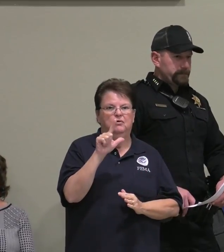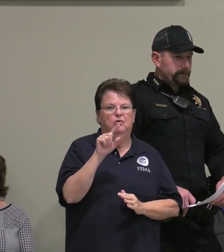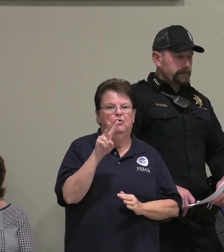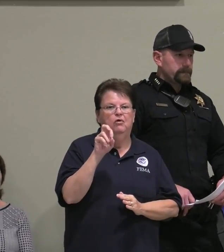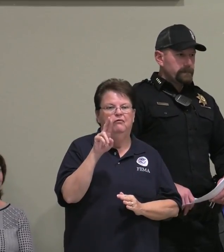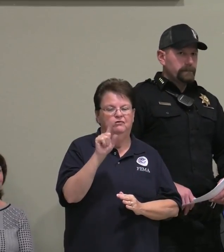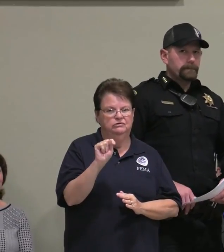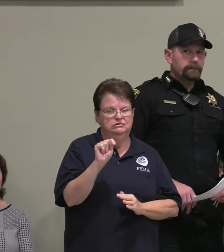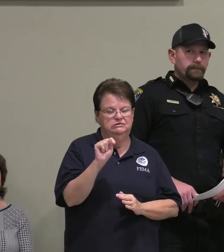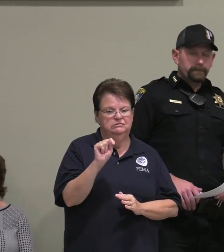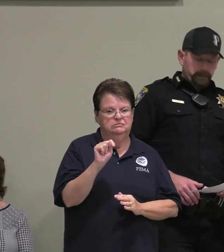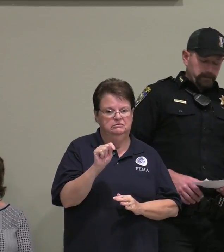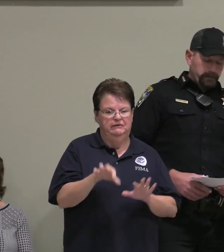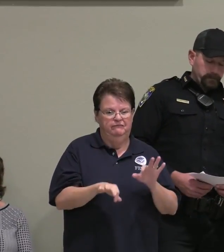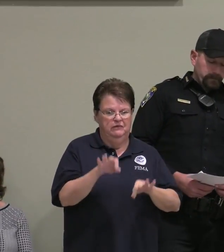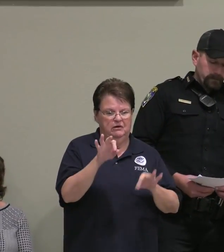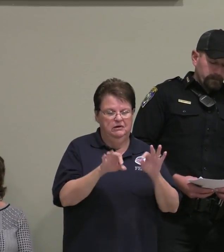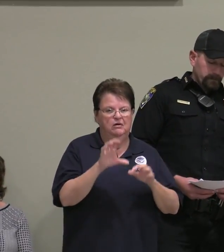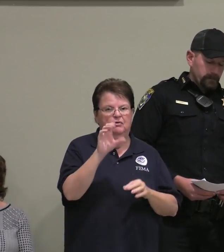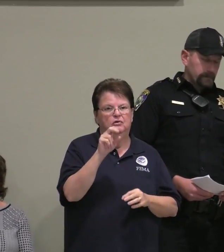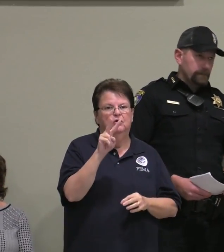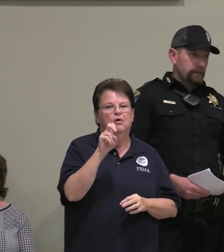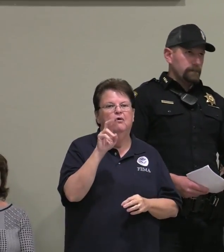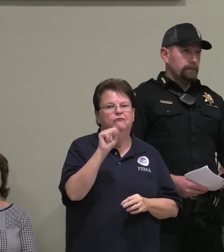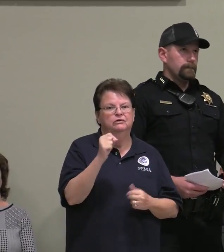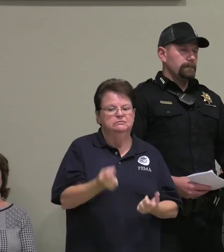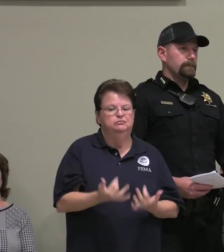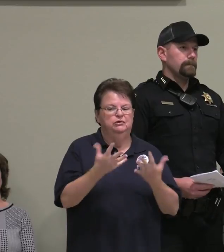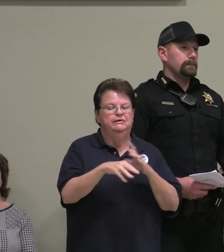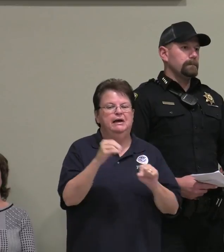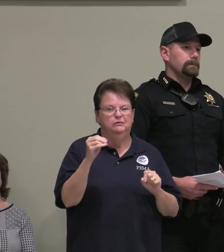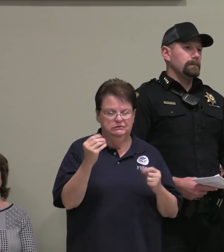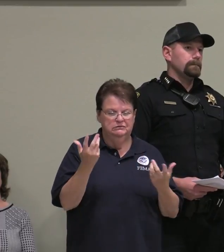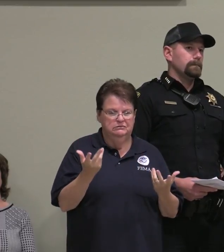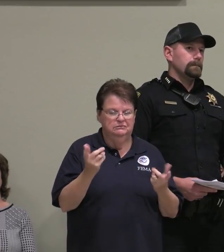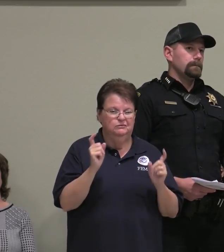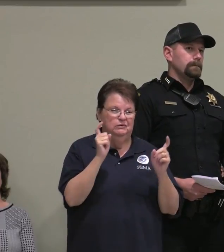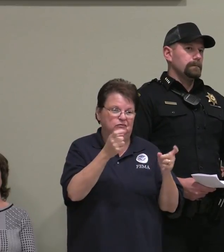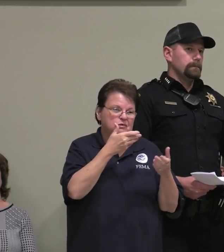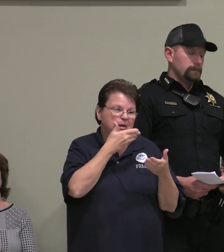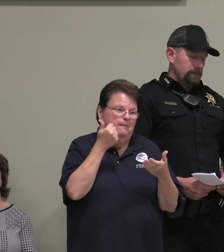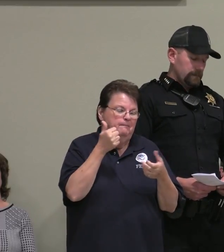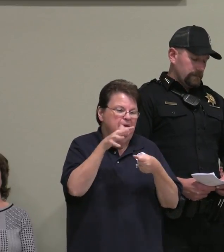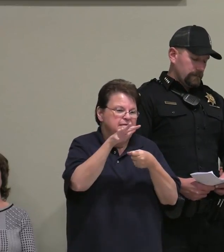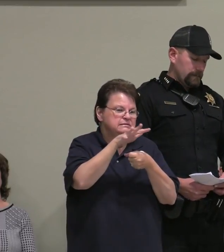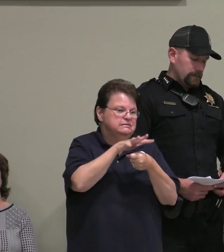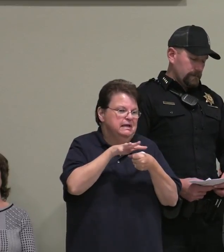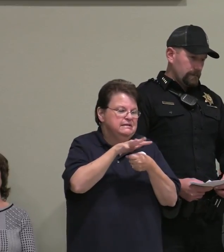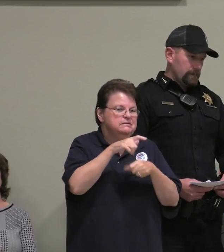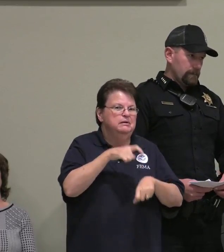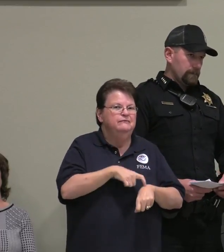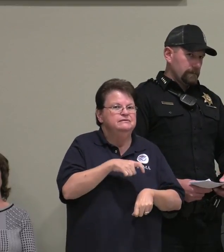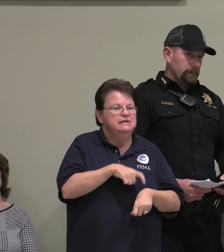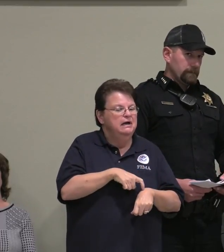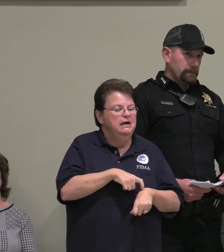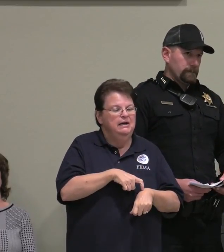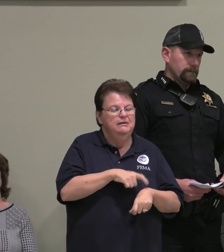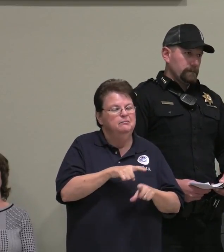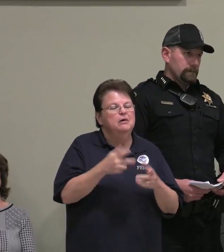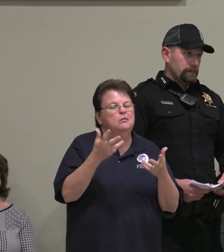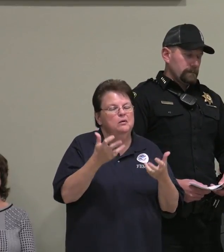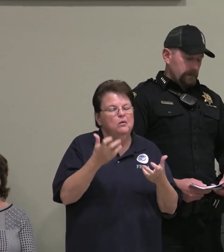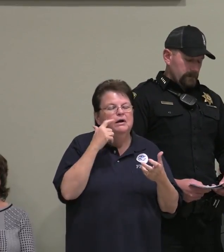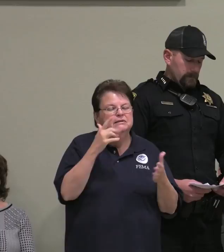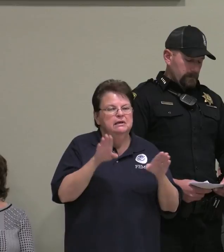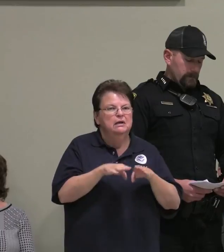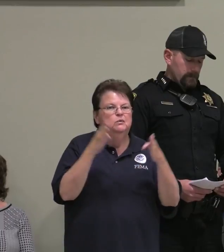Yeah, they just discovered that the culverts were burned out. So that said, we give you the best test we can, but I can tell you that we really want to